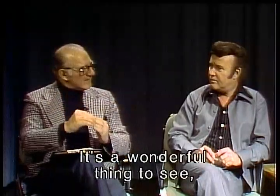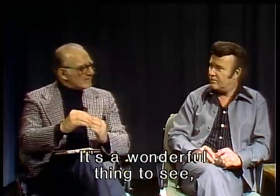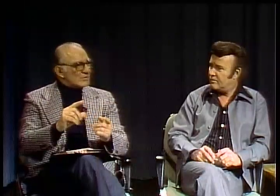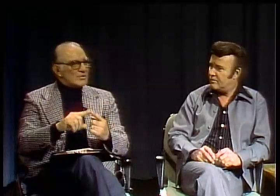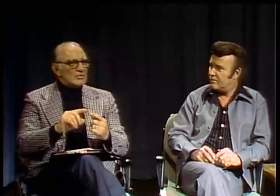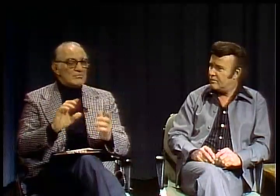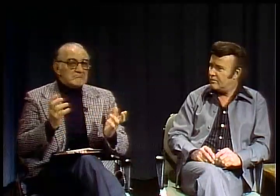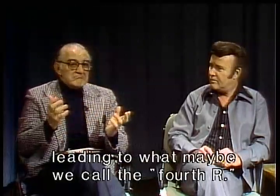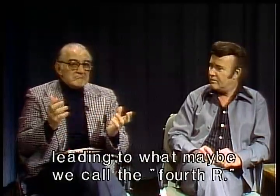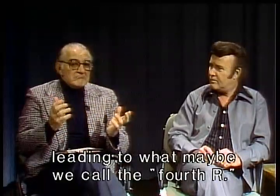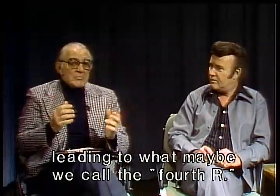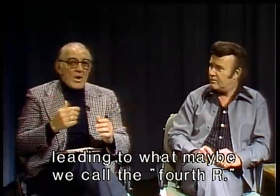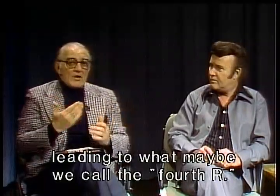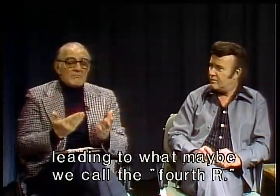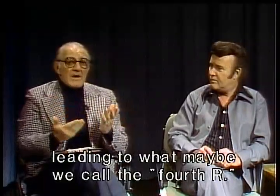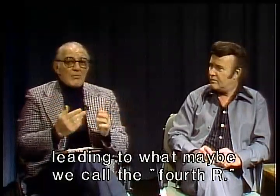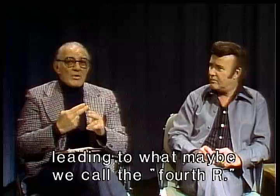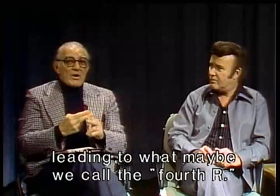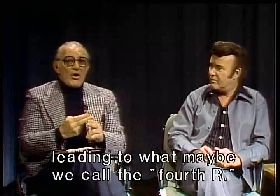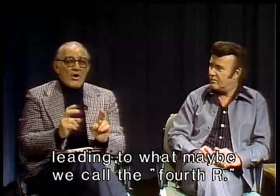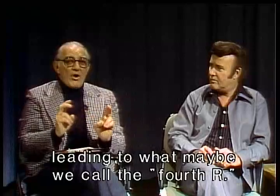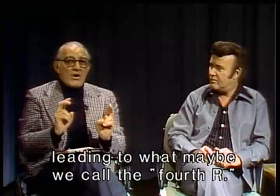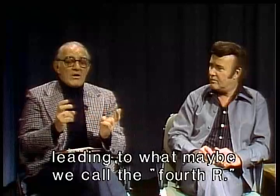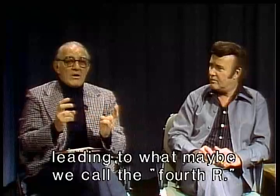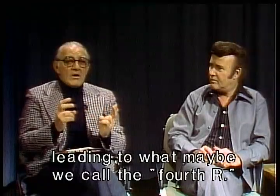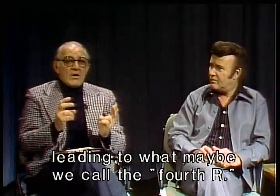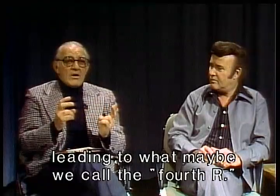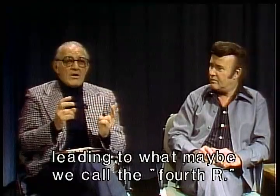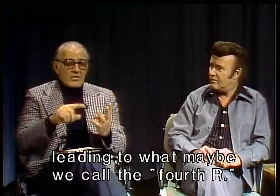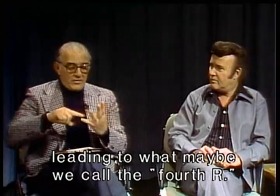to what maybe we call the